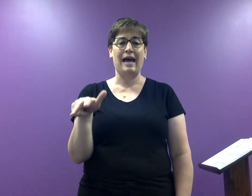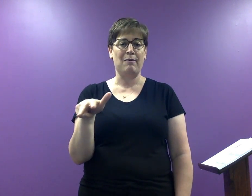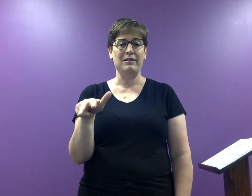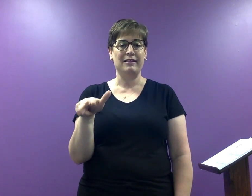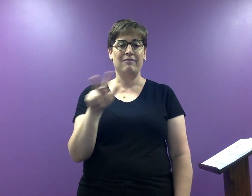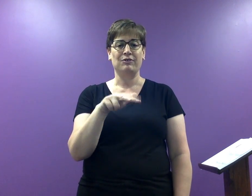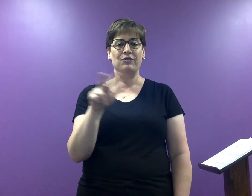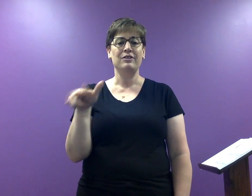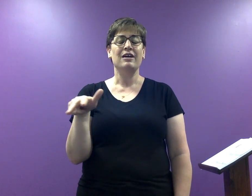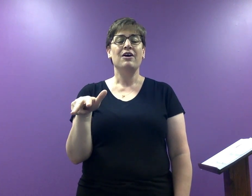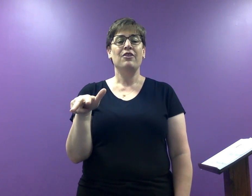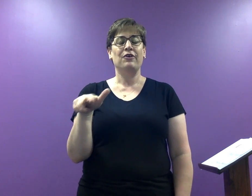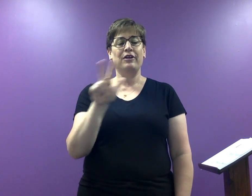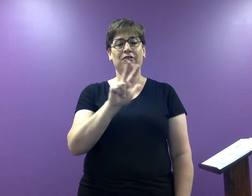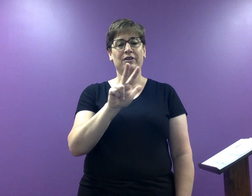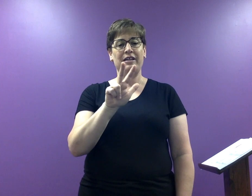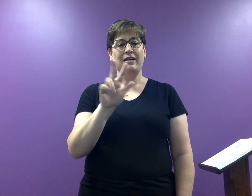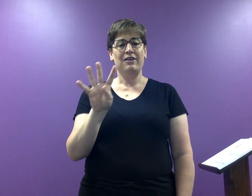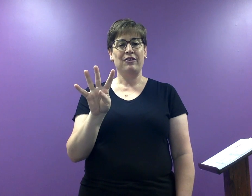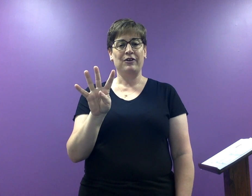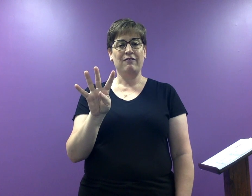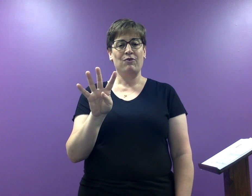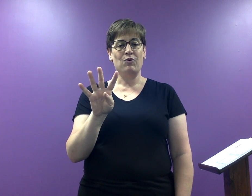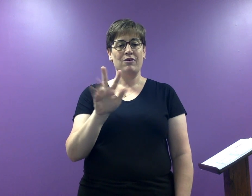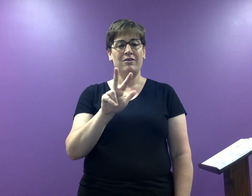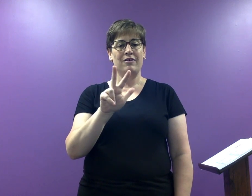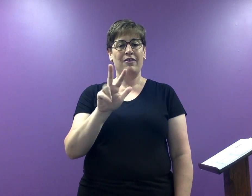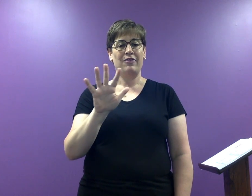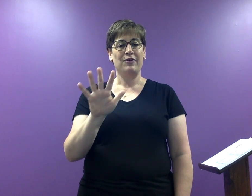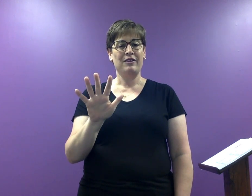habit that I've learned. 33, 34, 35,